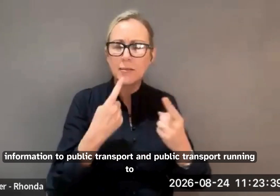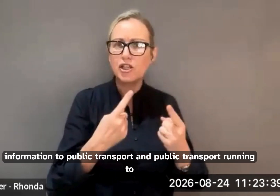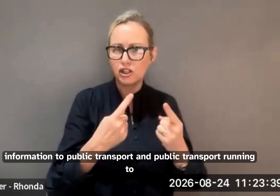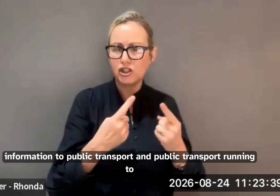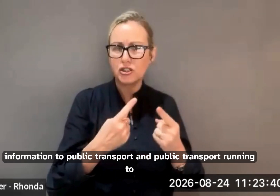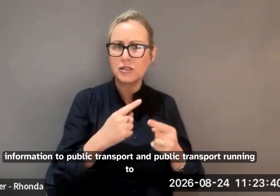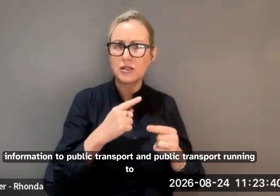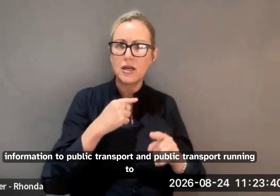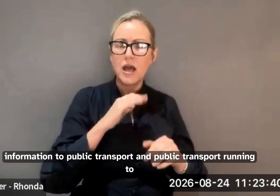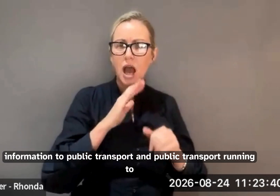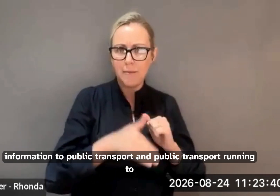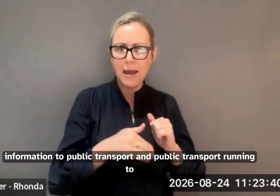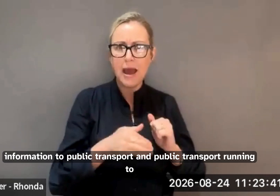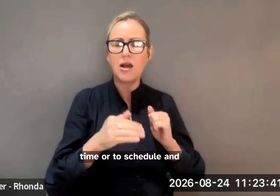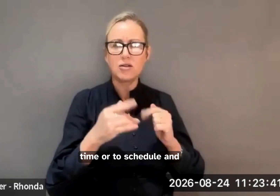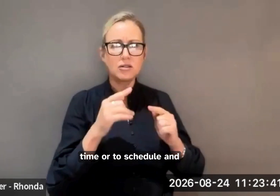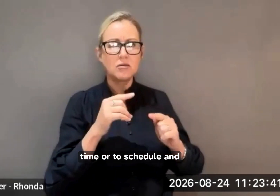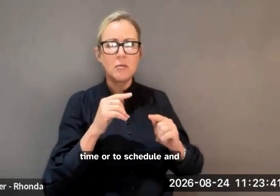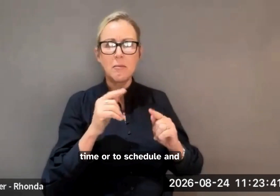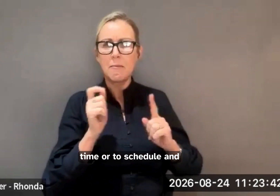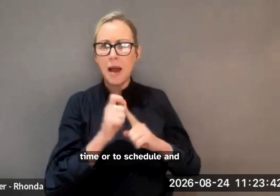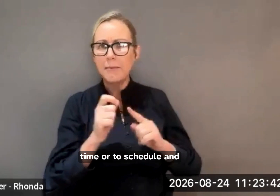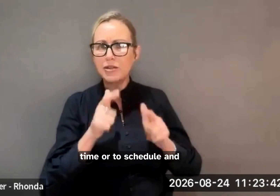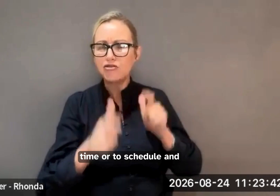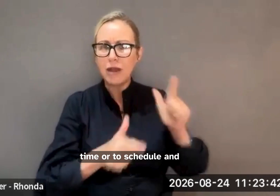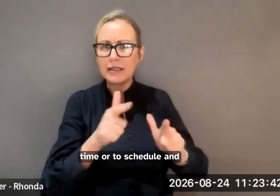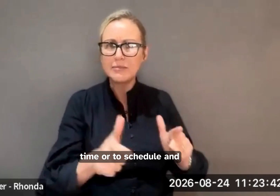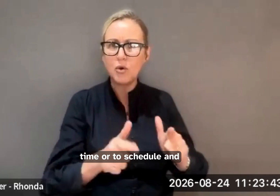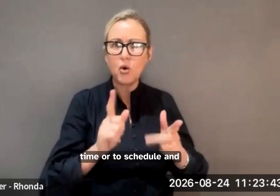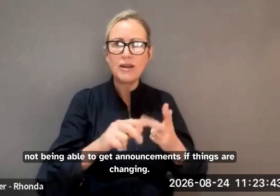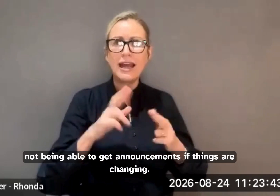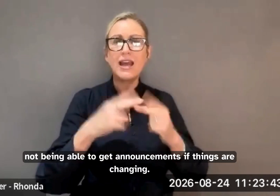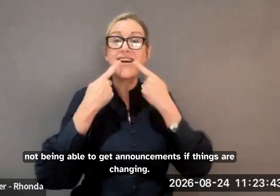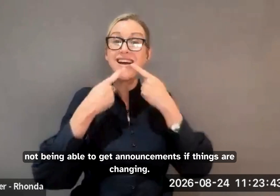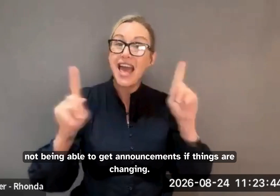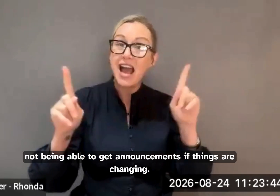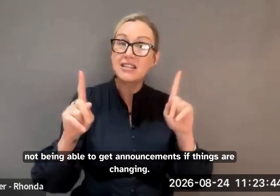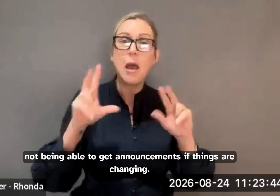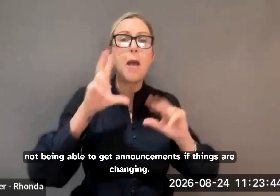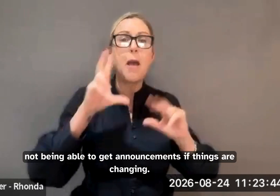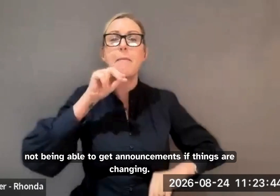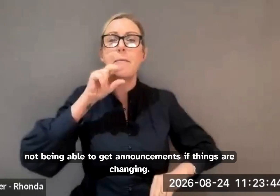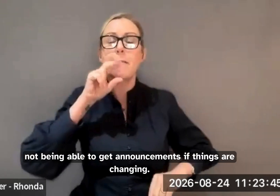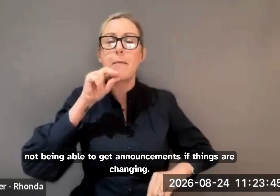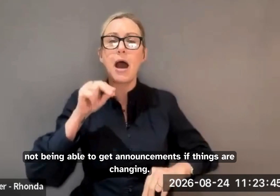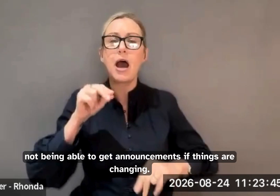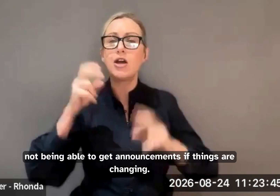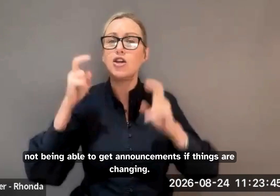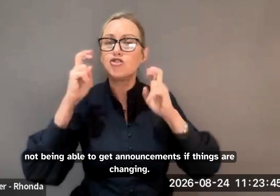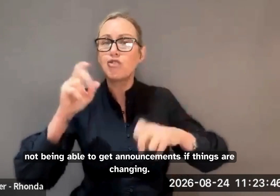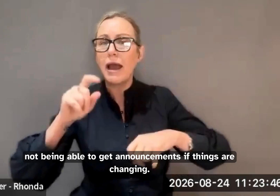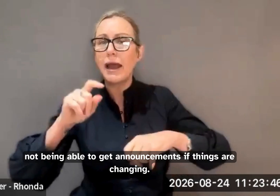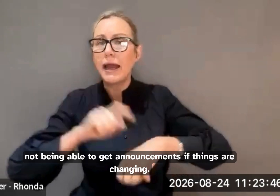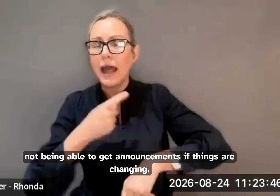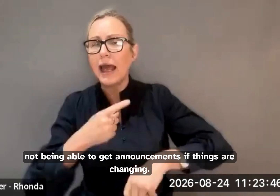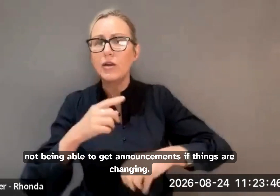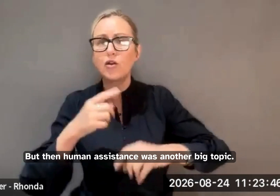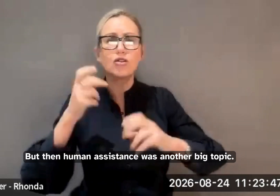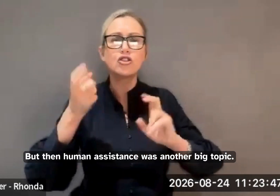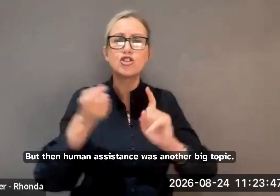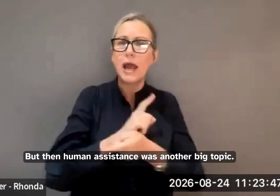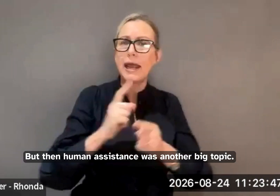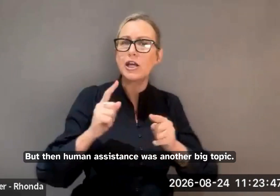public transport not running to time or to schedule, and not being able to get announcements if things are